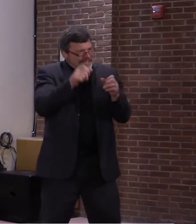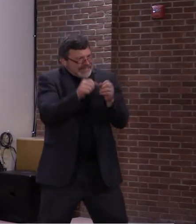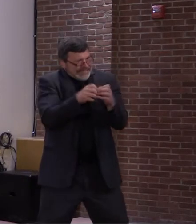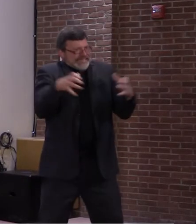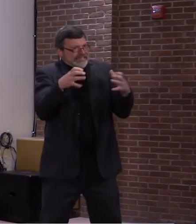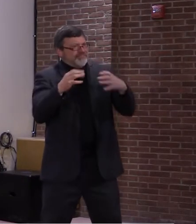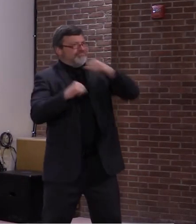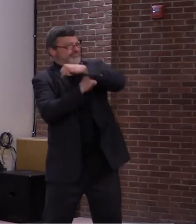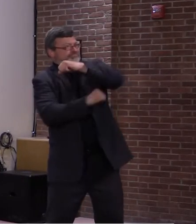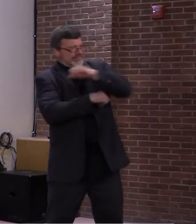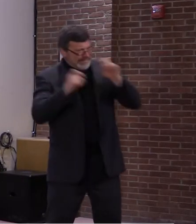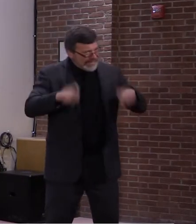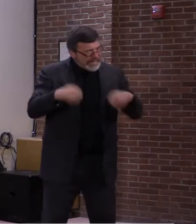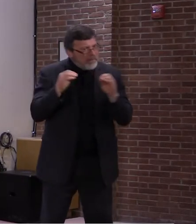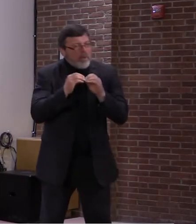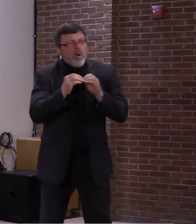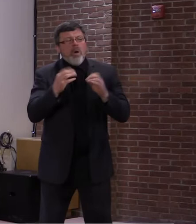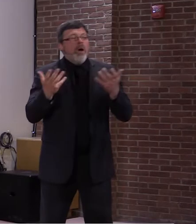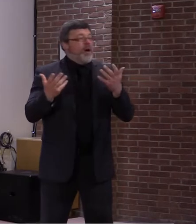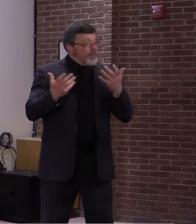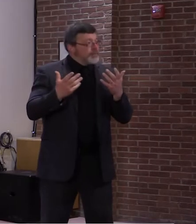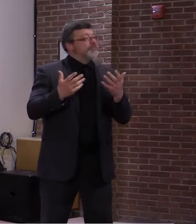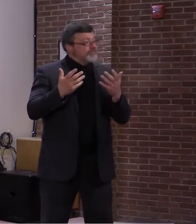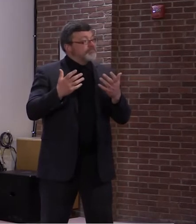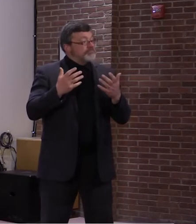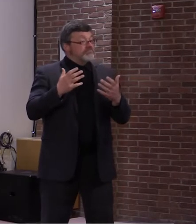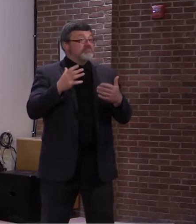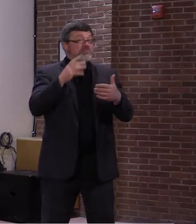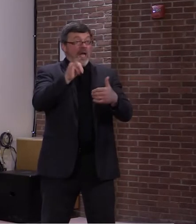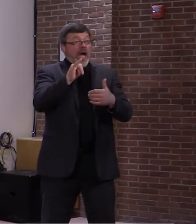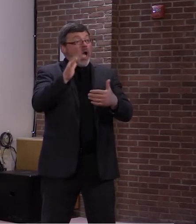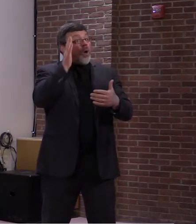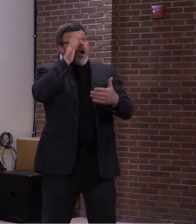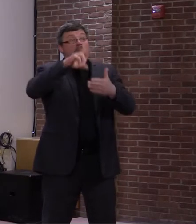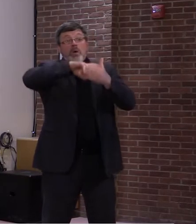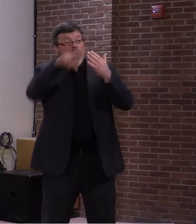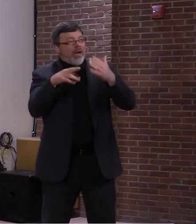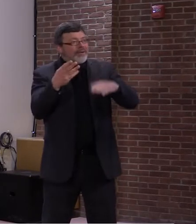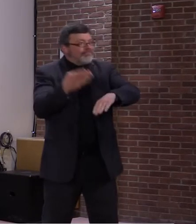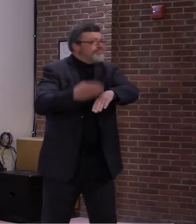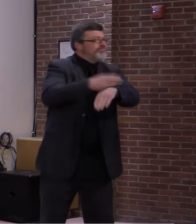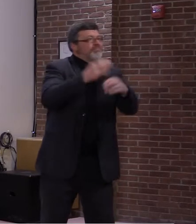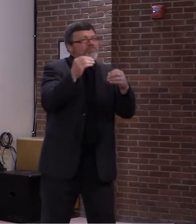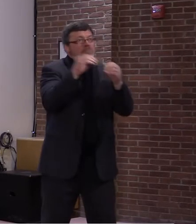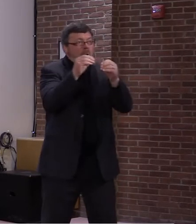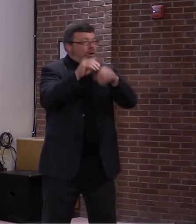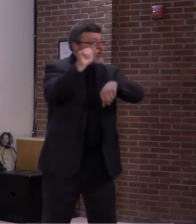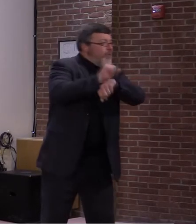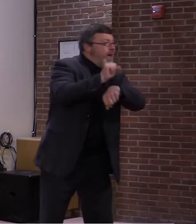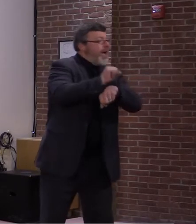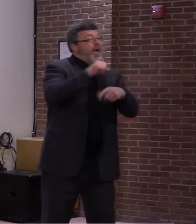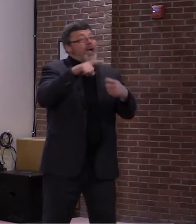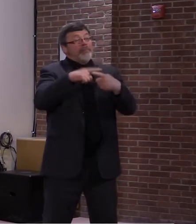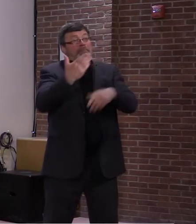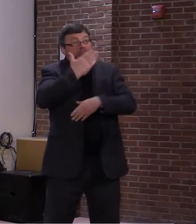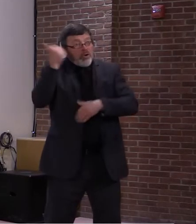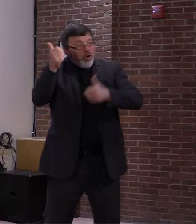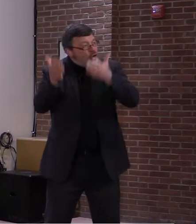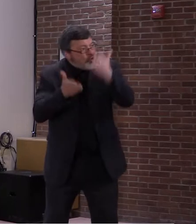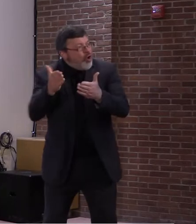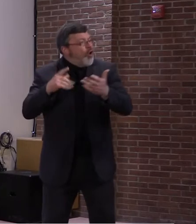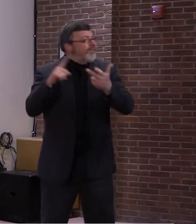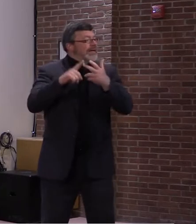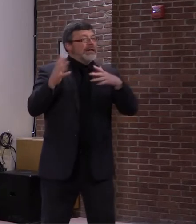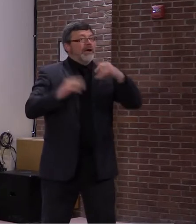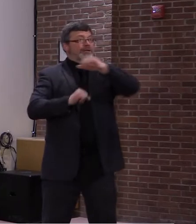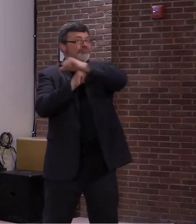new jobs, provide services, and make critical investments in infrastructure that will spur growth. We have very